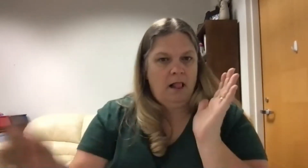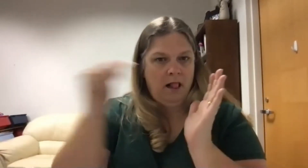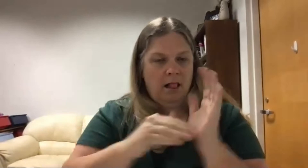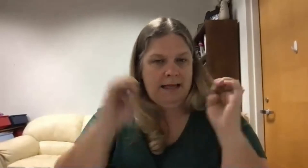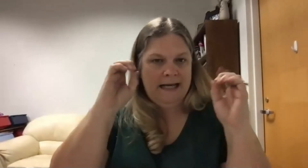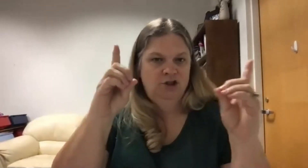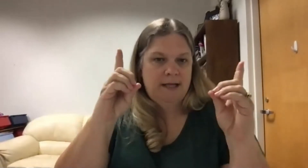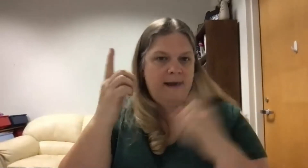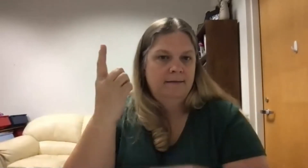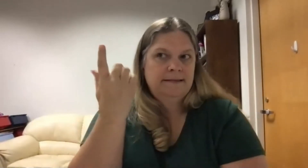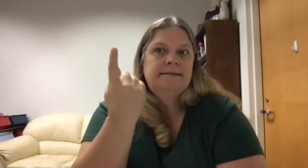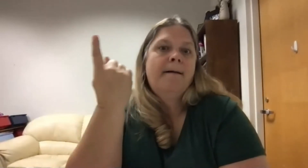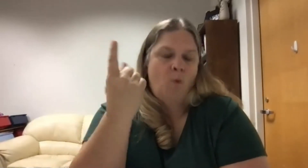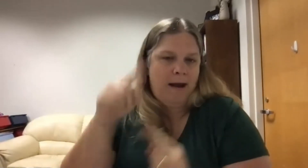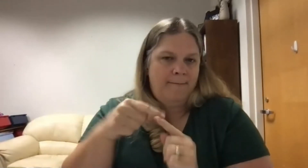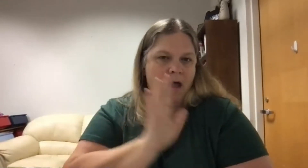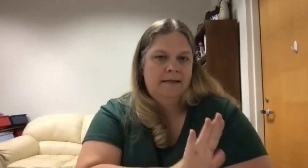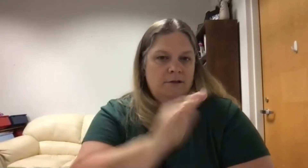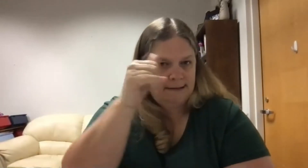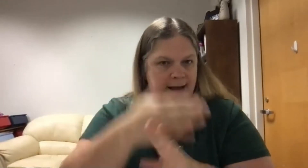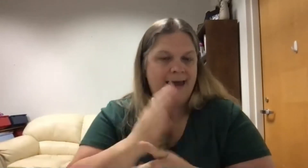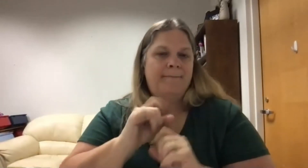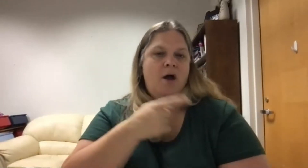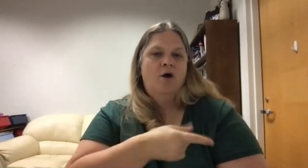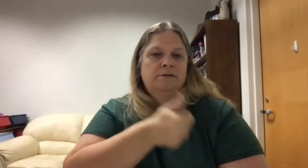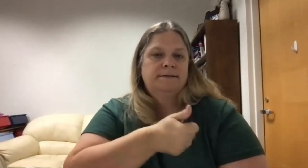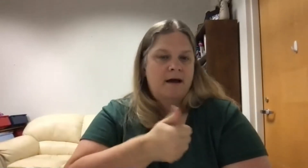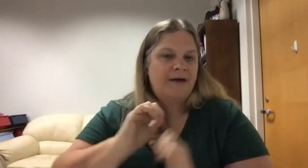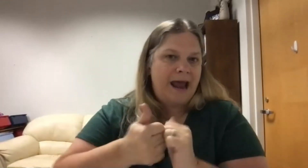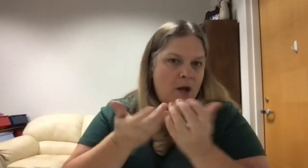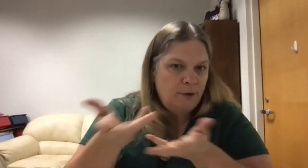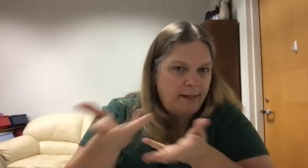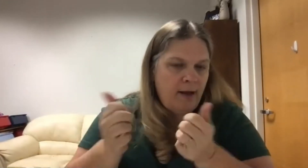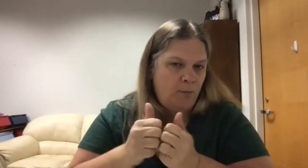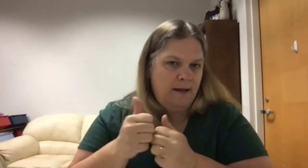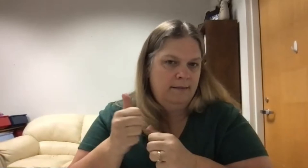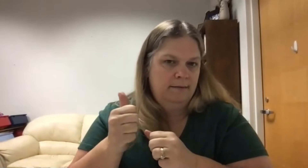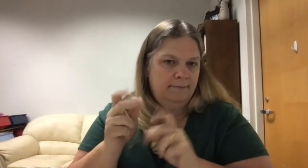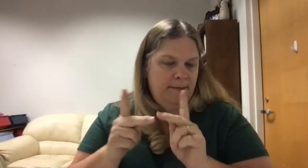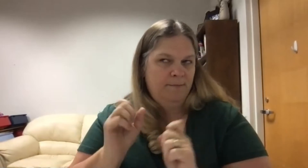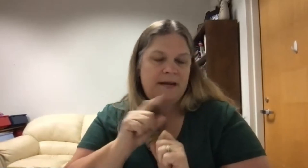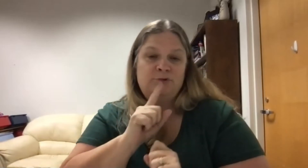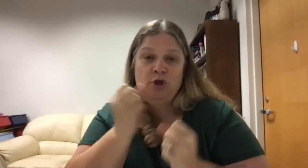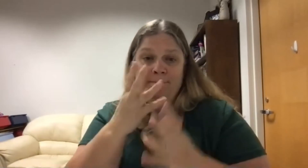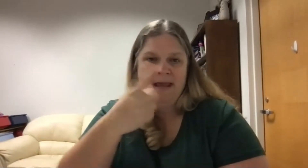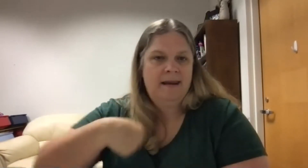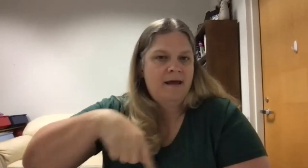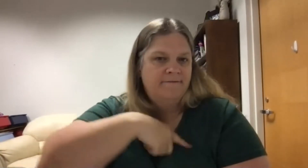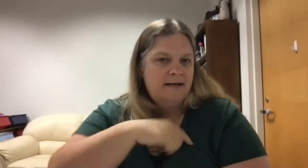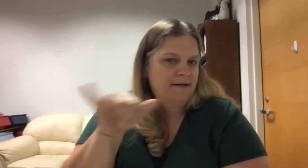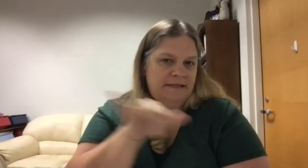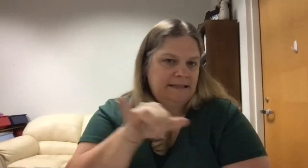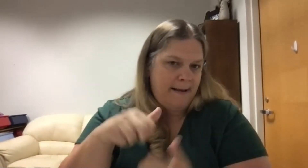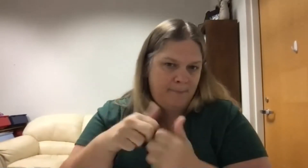have to educate them over and over again about her son and how to